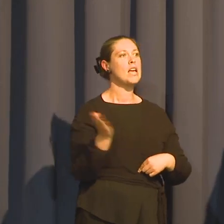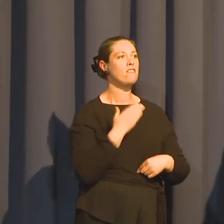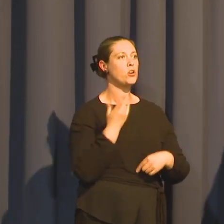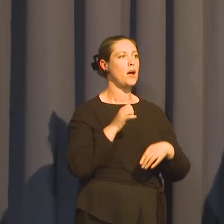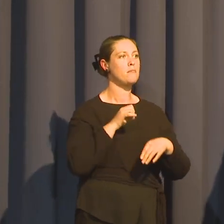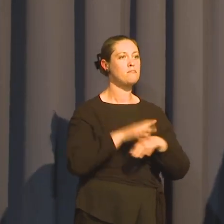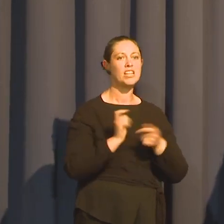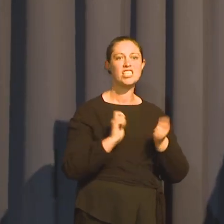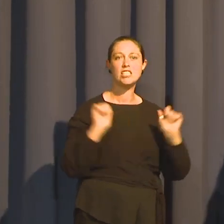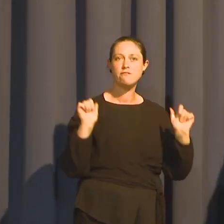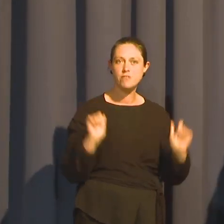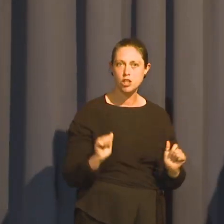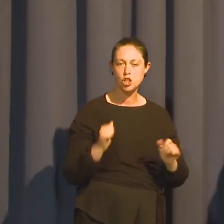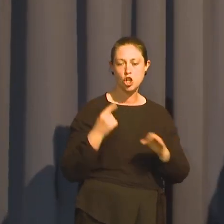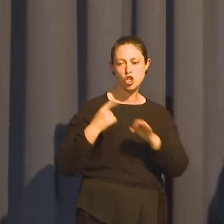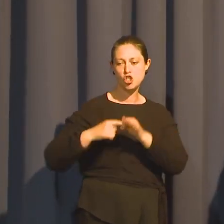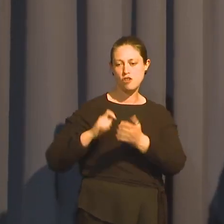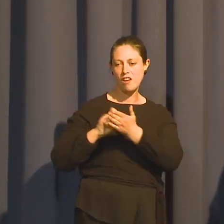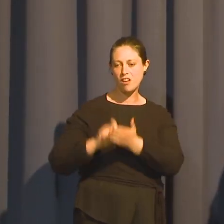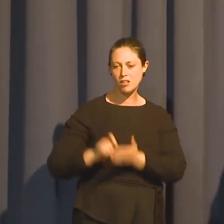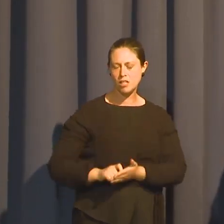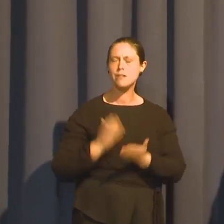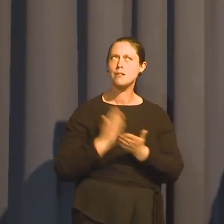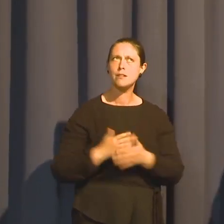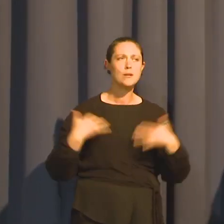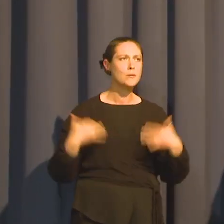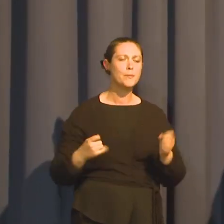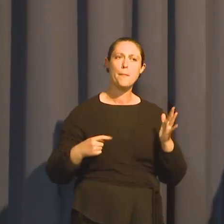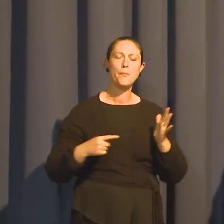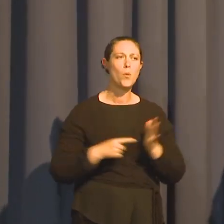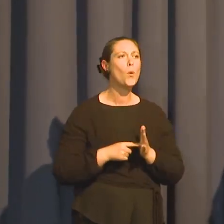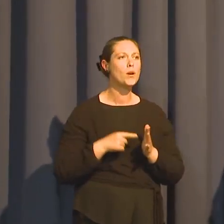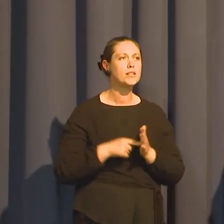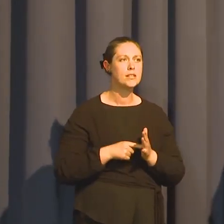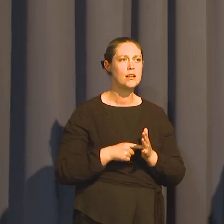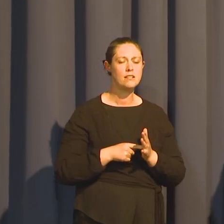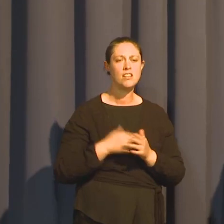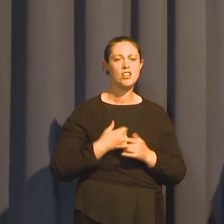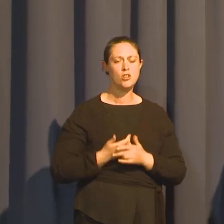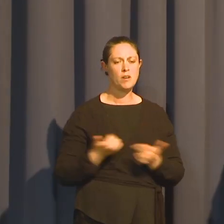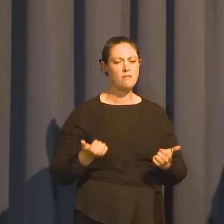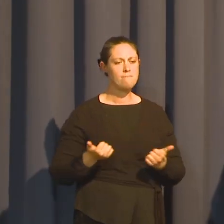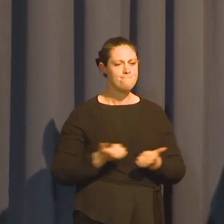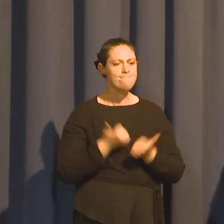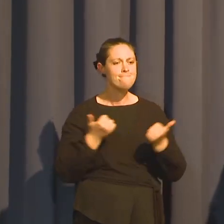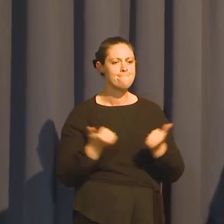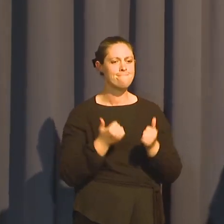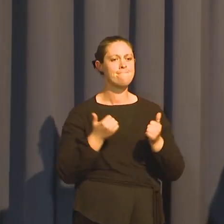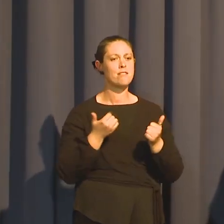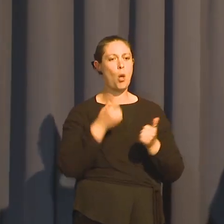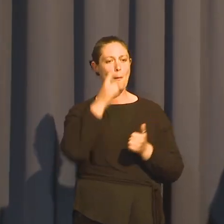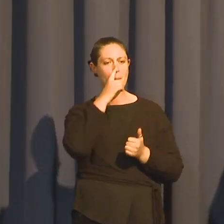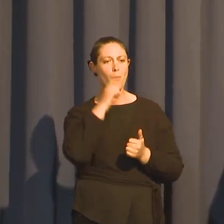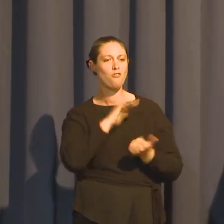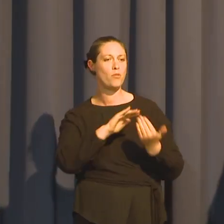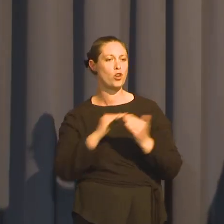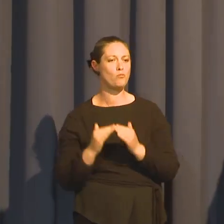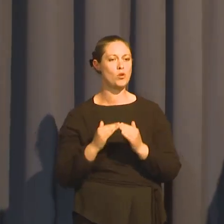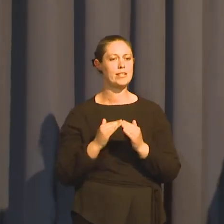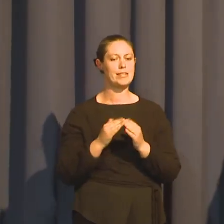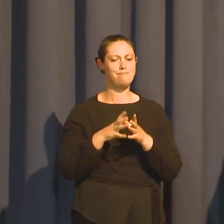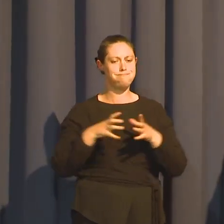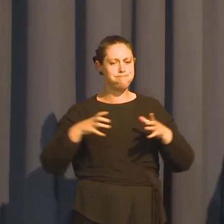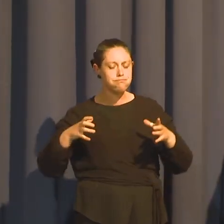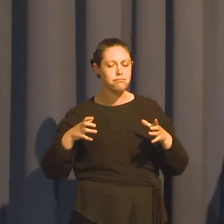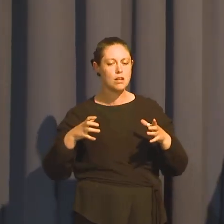tested and filled in the survey. It was incredibly important to be able to get a significant sample size to get as good